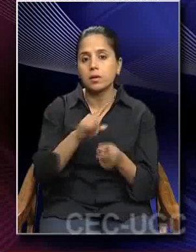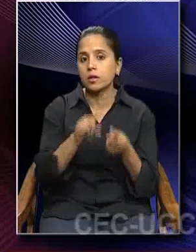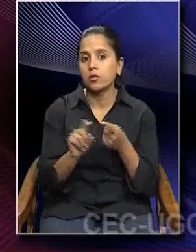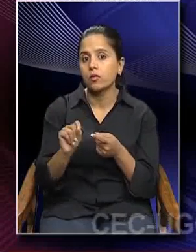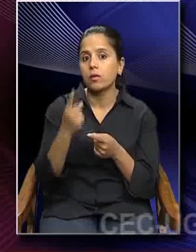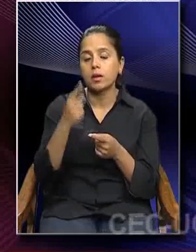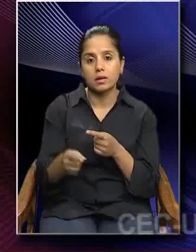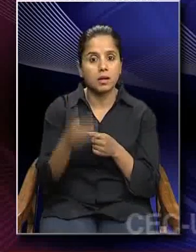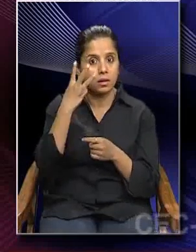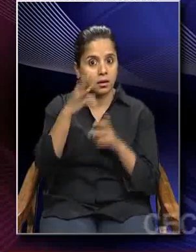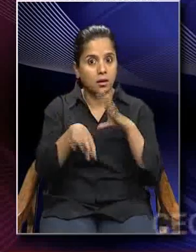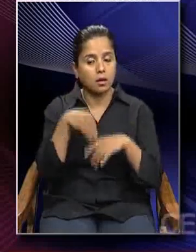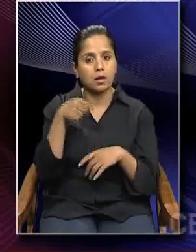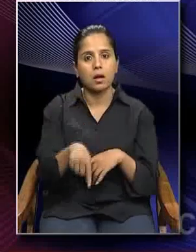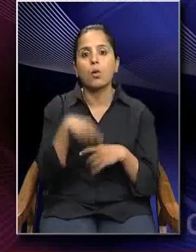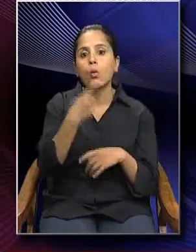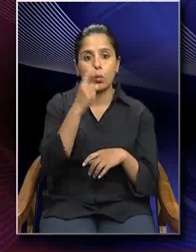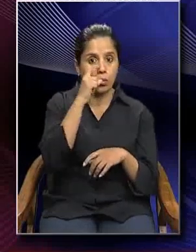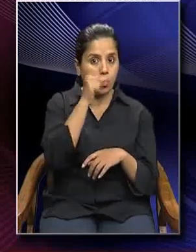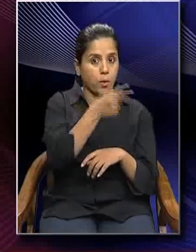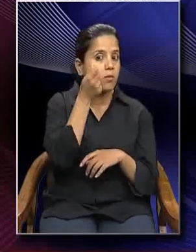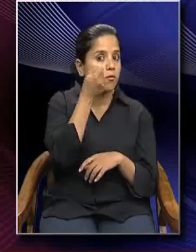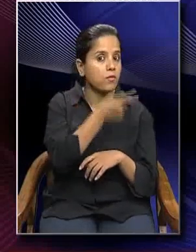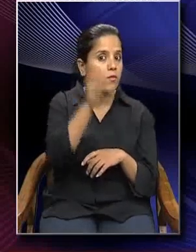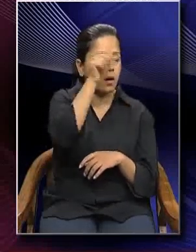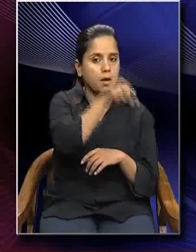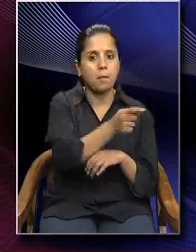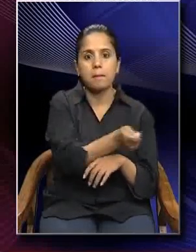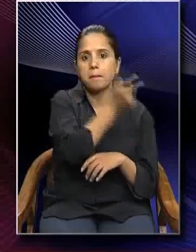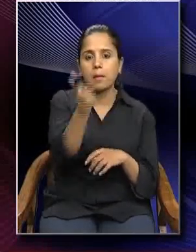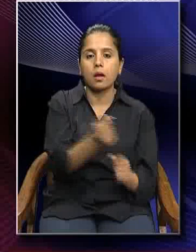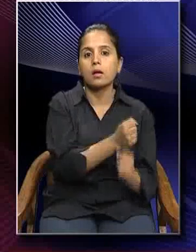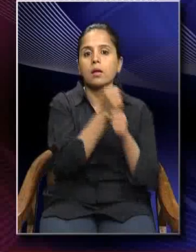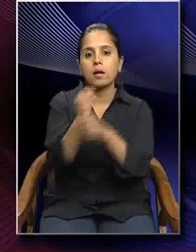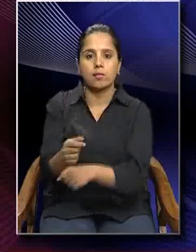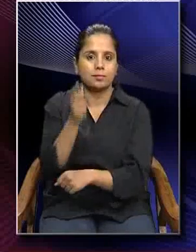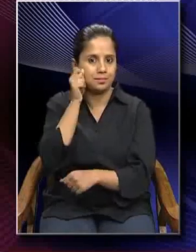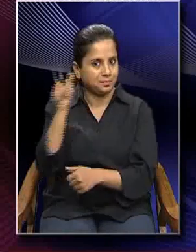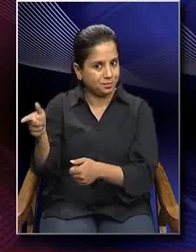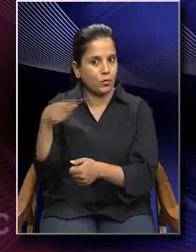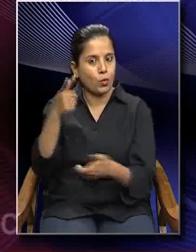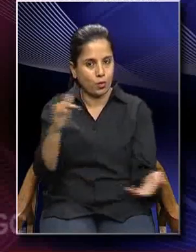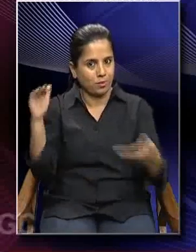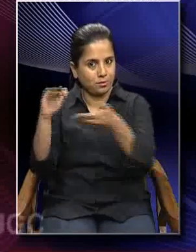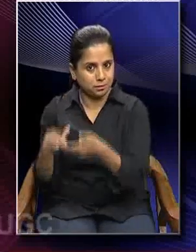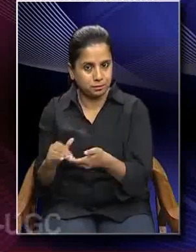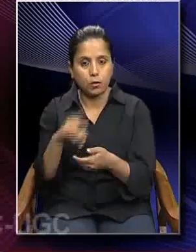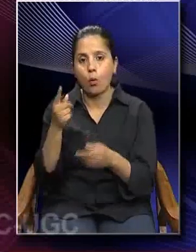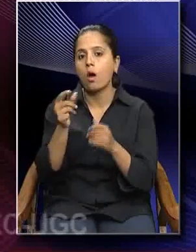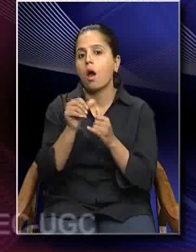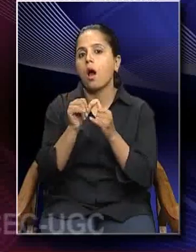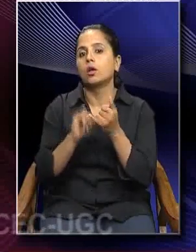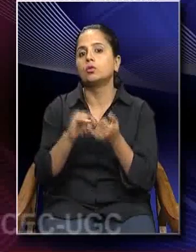of which it was the bride's father who paid money, gave gifts to the groom. Only in the Asura